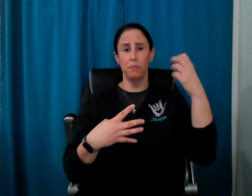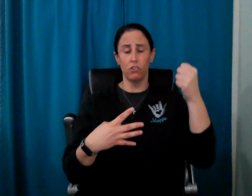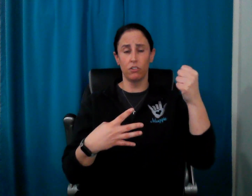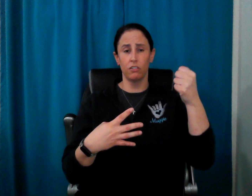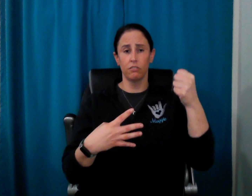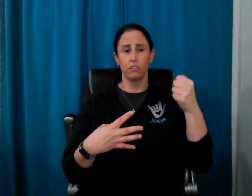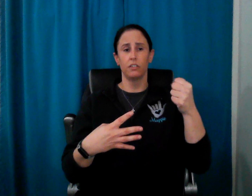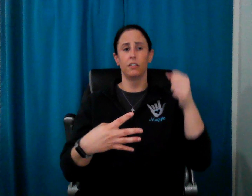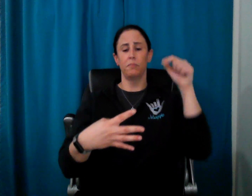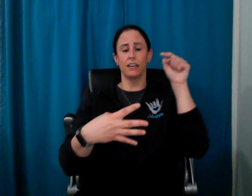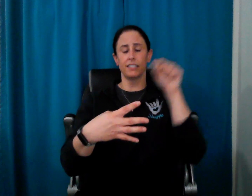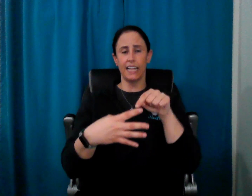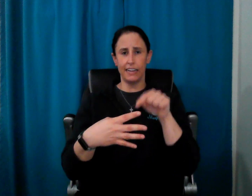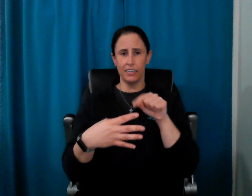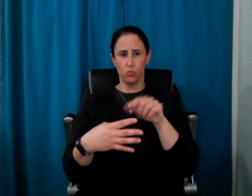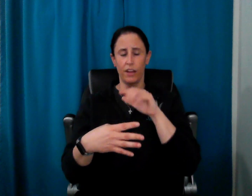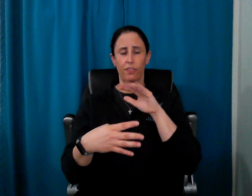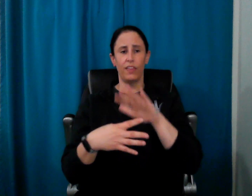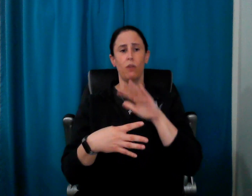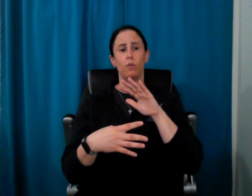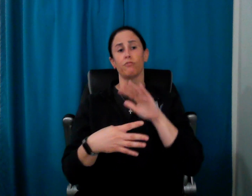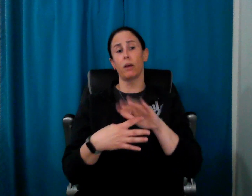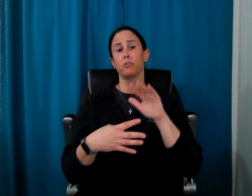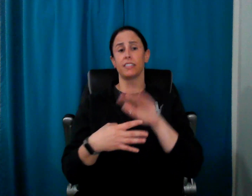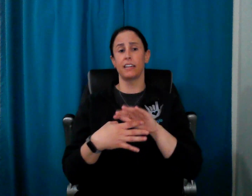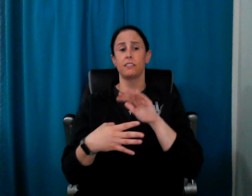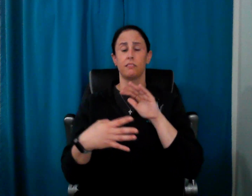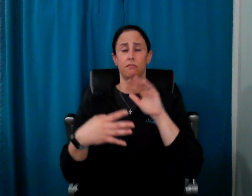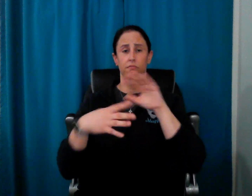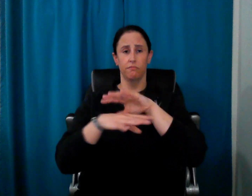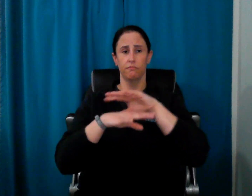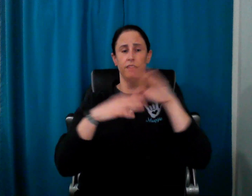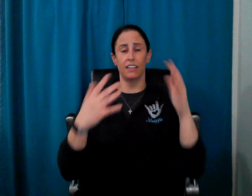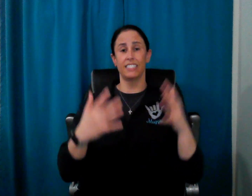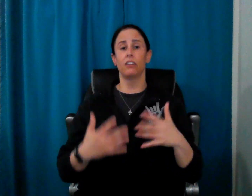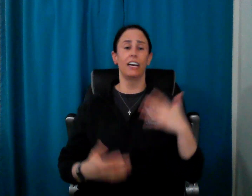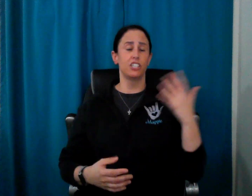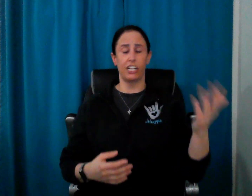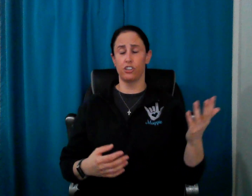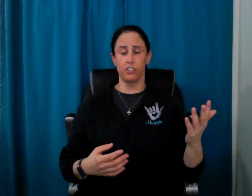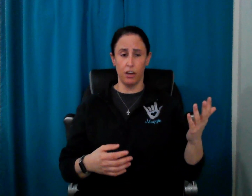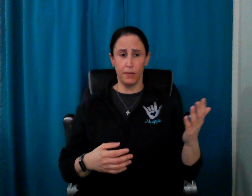milk, because that is what that one represents until I change the topic.